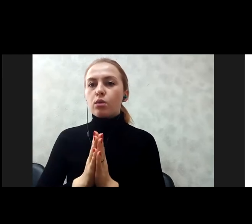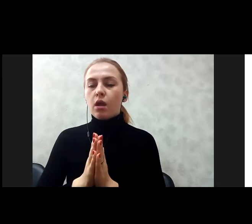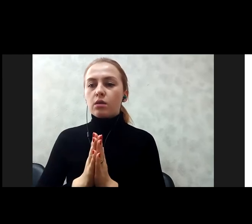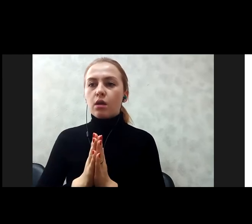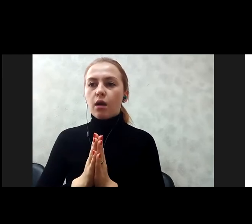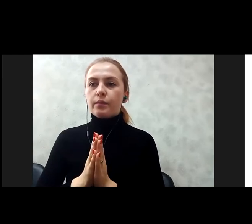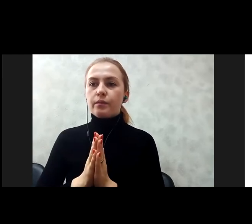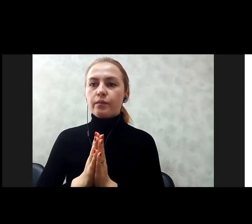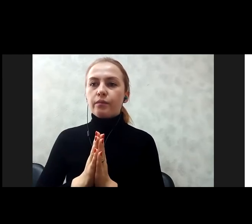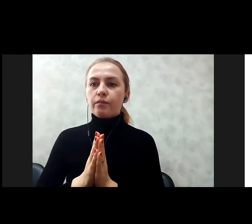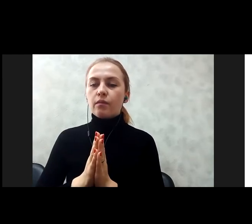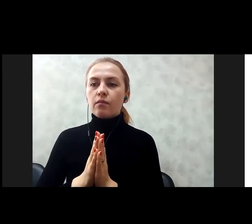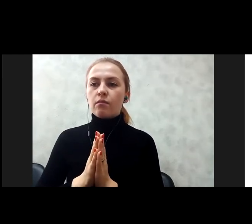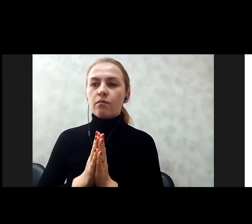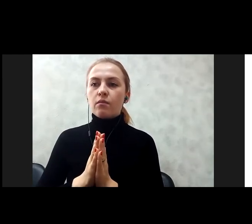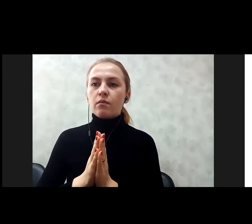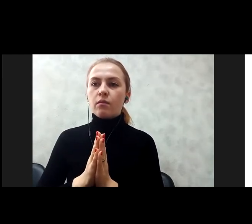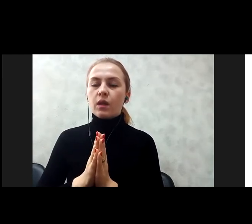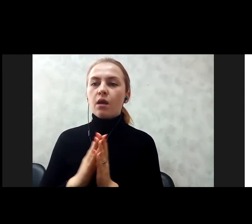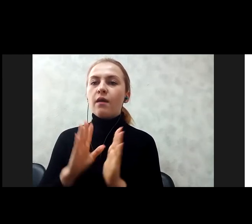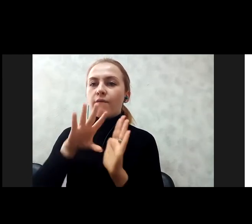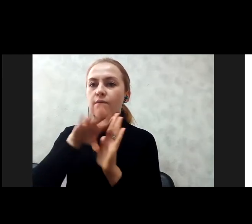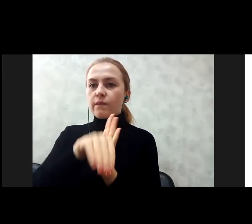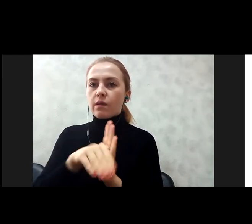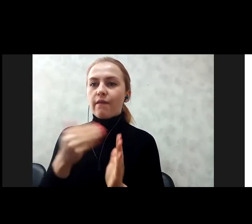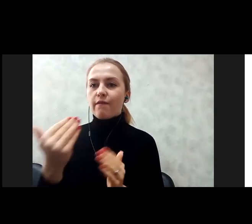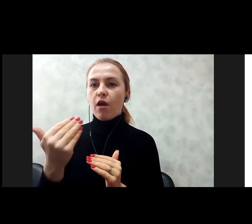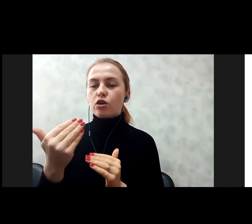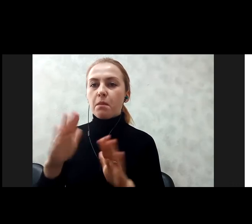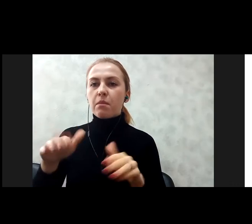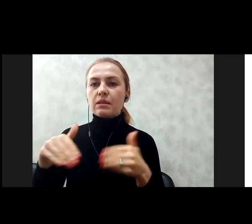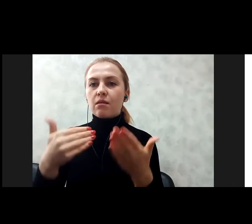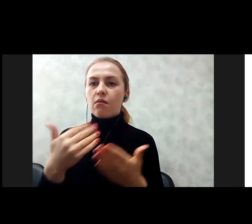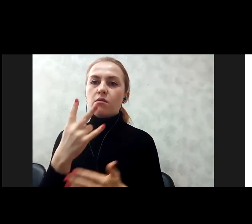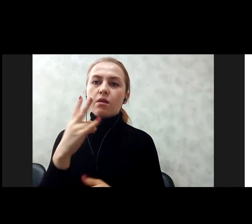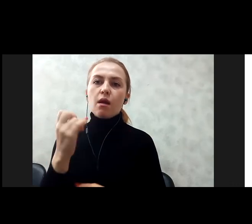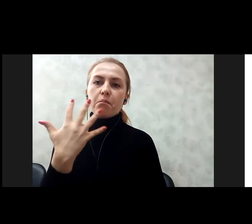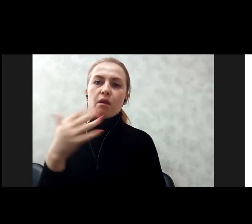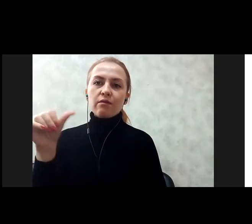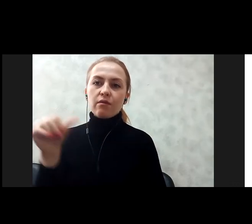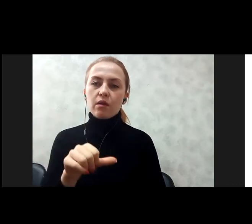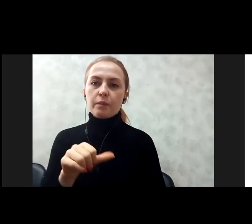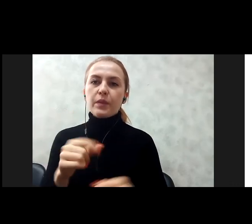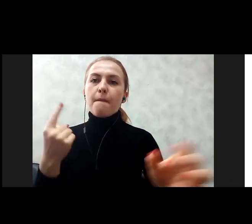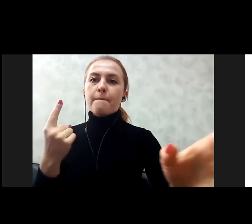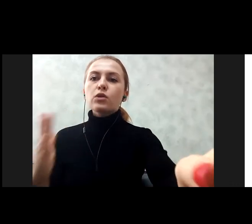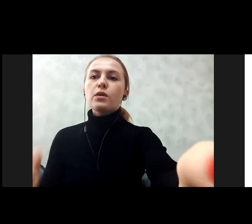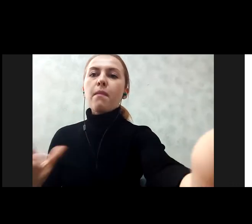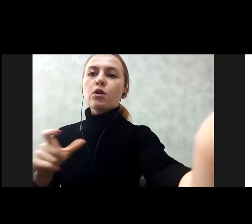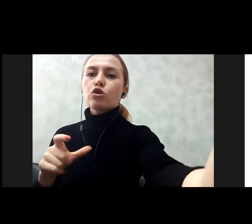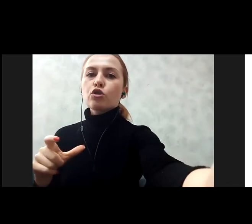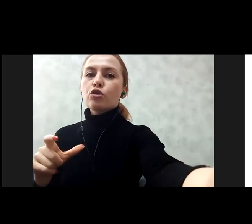our national partners. I give first the floor to Mr. Pierre Pétier, who has joined us from